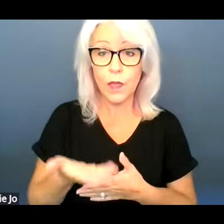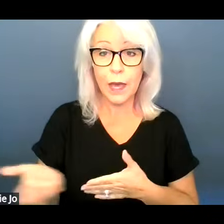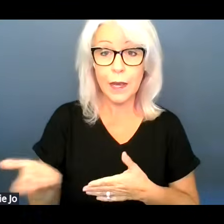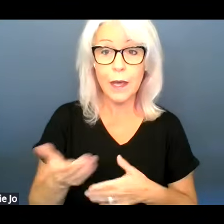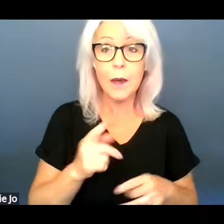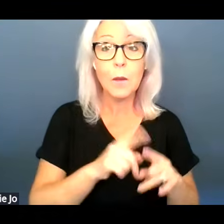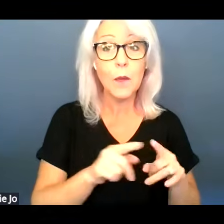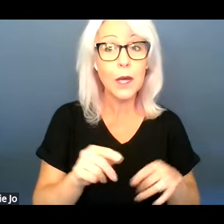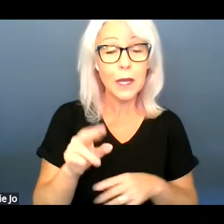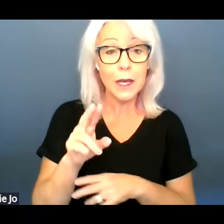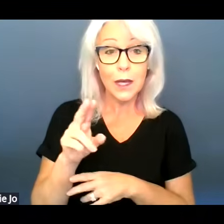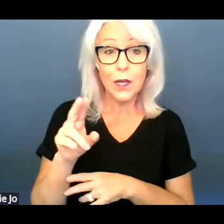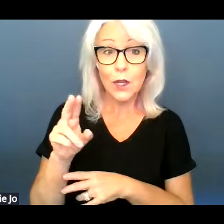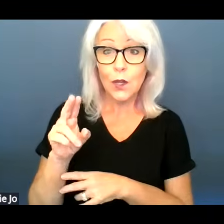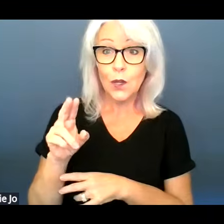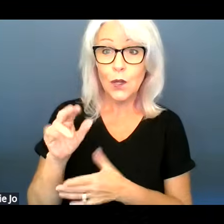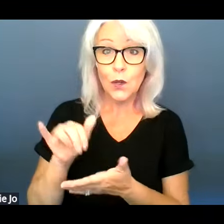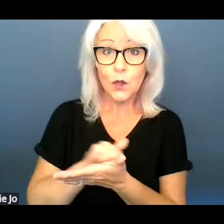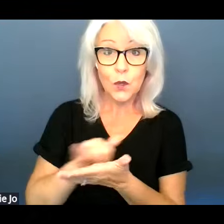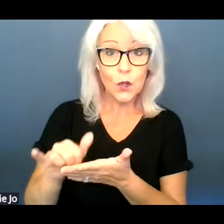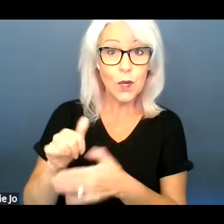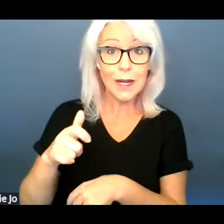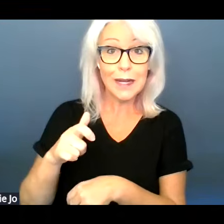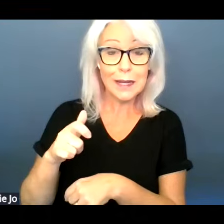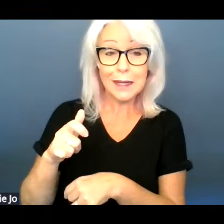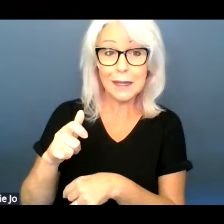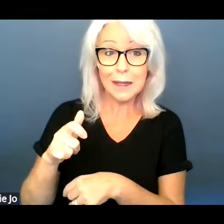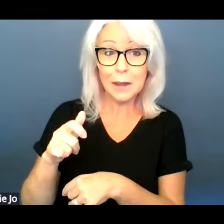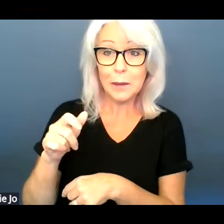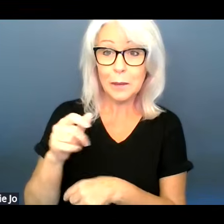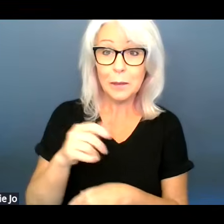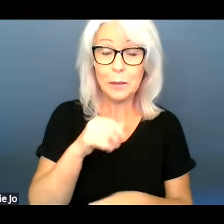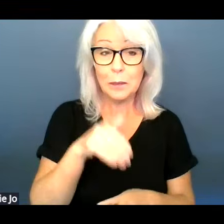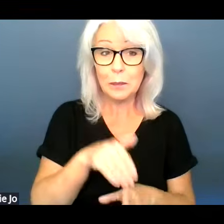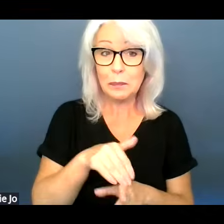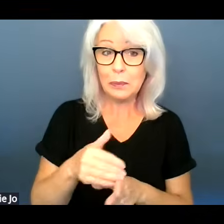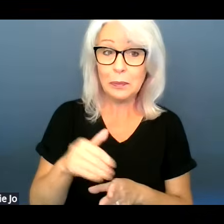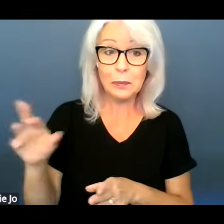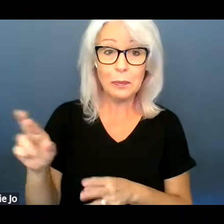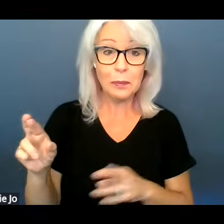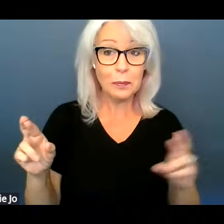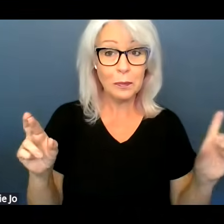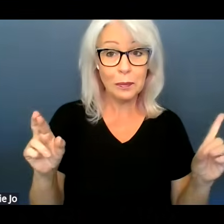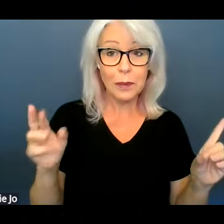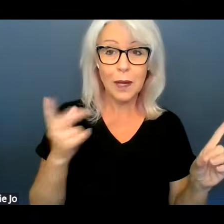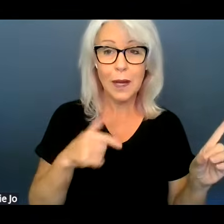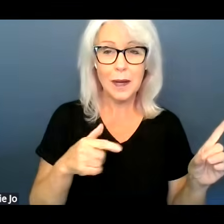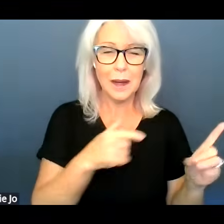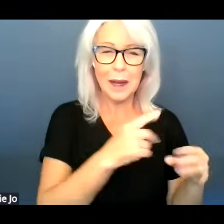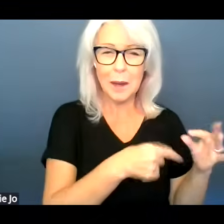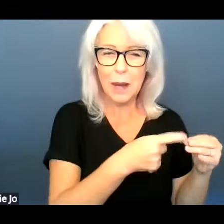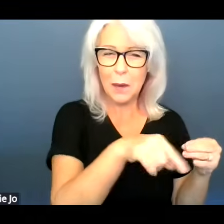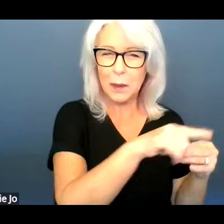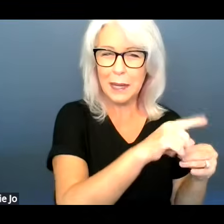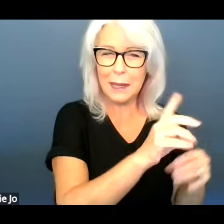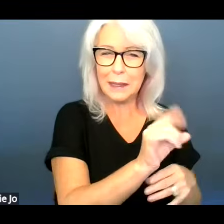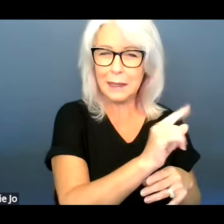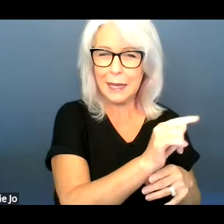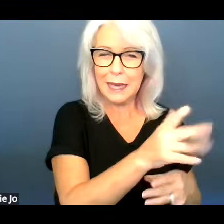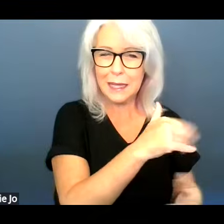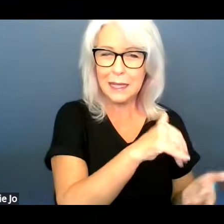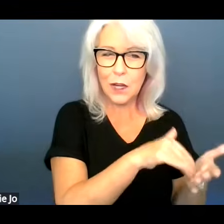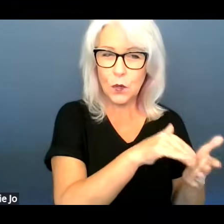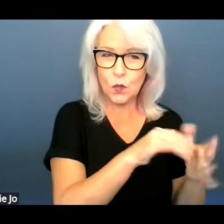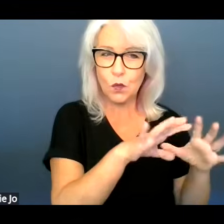Times article, the most bipartisan issue since beer, about data centers. I know it's not the same thing, but the sort